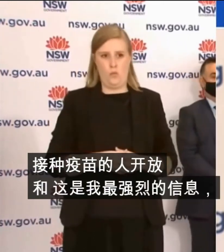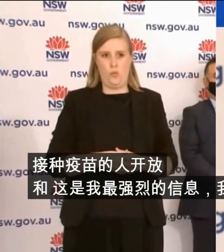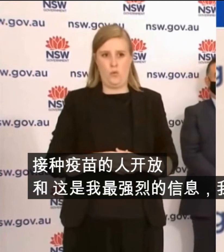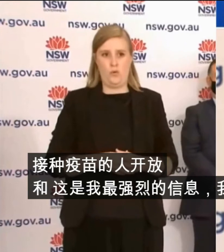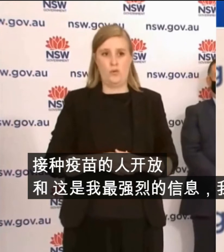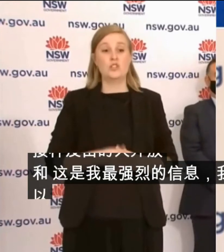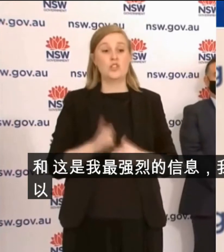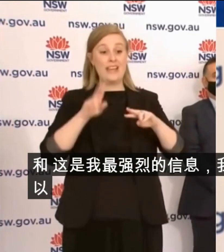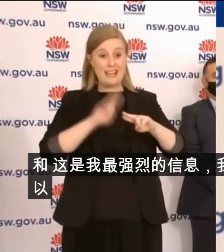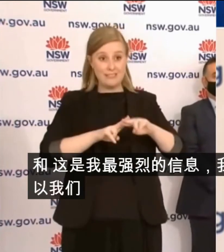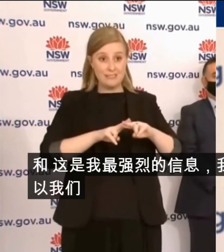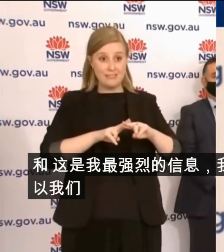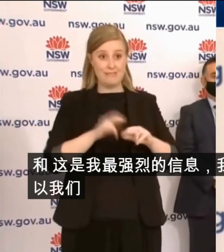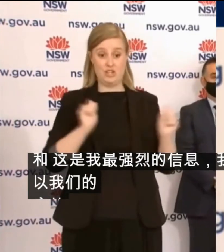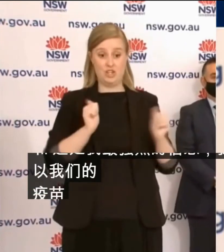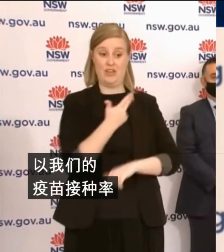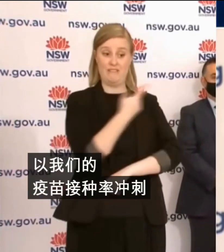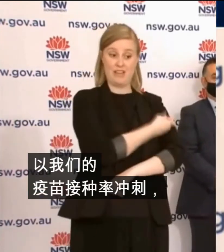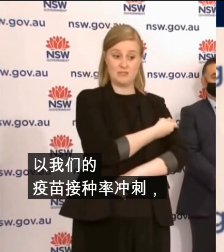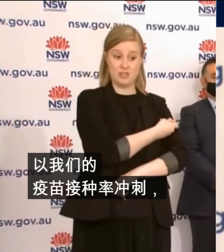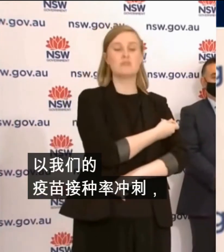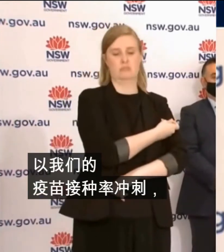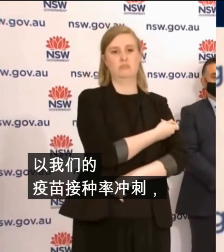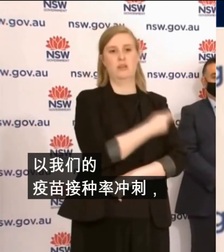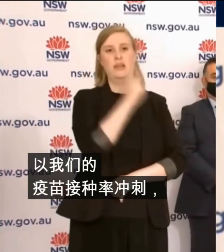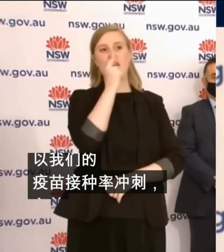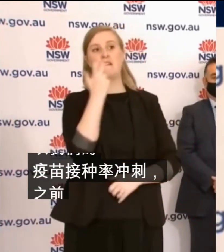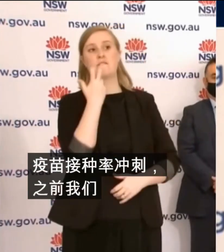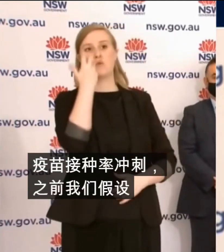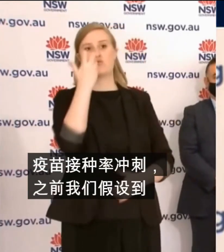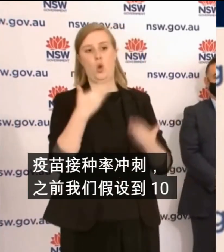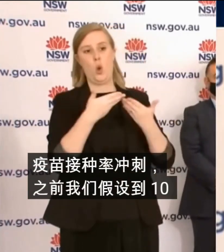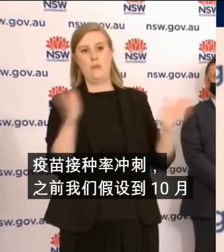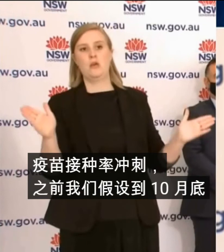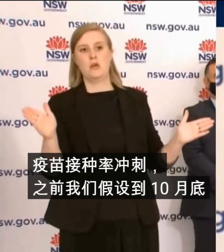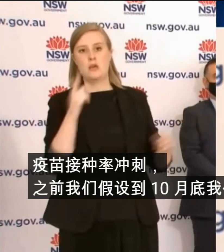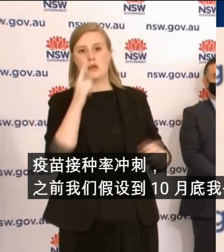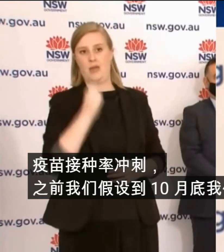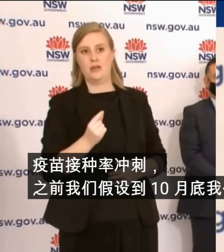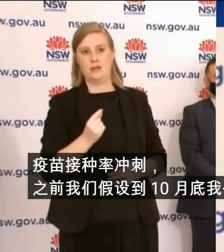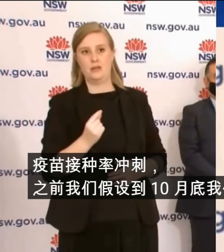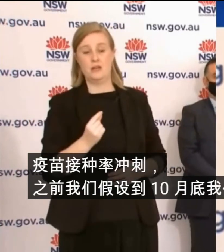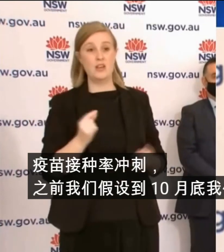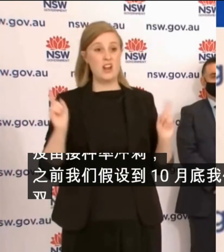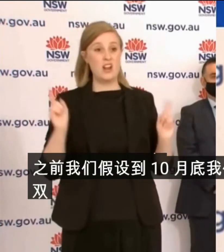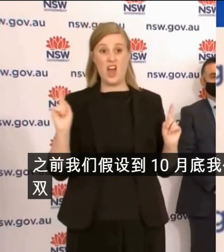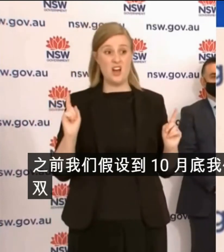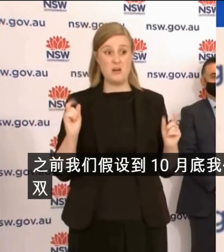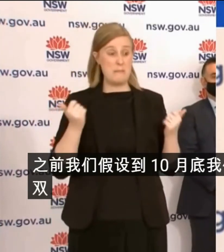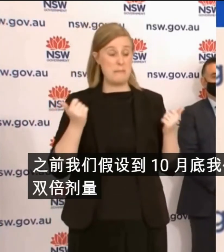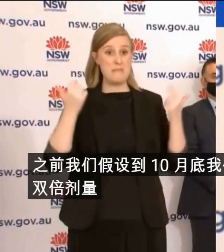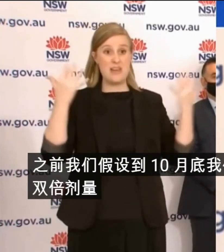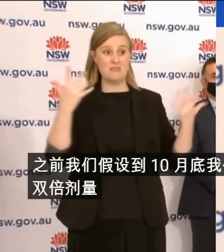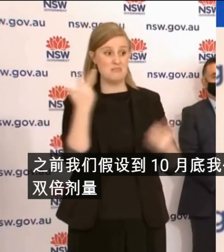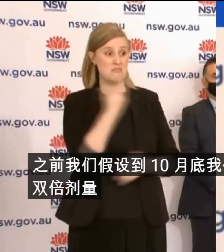strongest message. We are sprinting at the moment with our vaccination rates. Previously, we assumed we'd get to 70% double dose